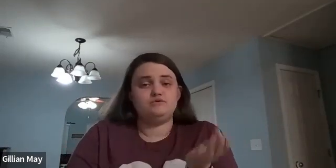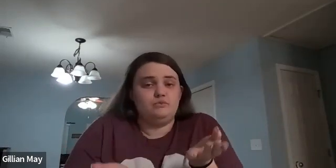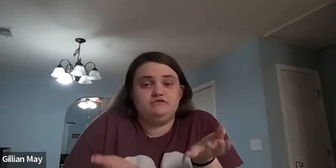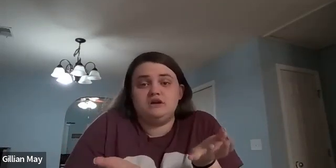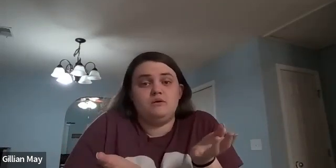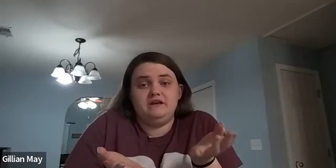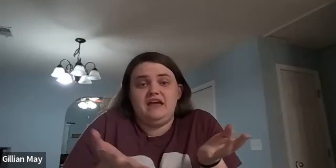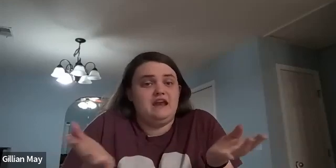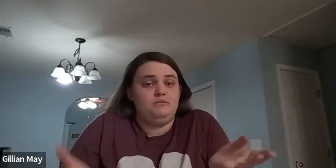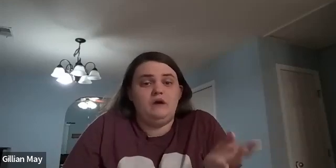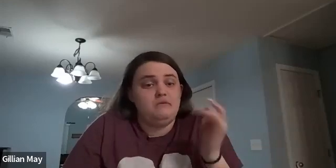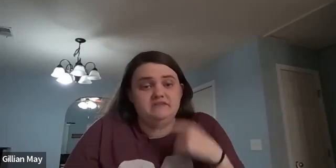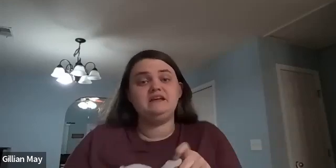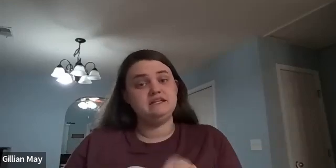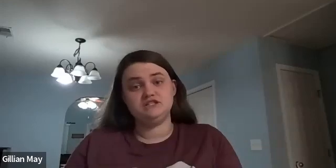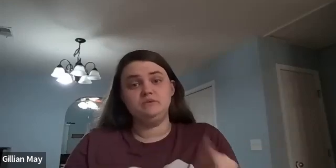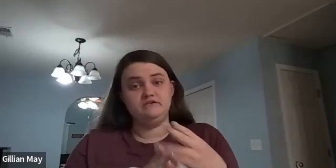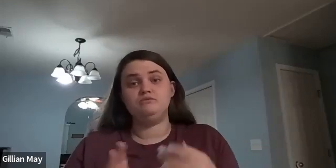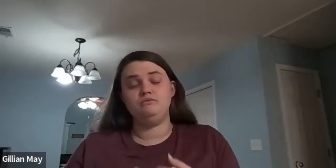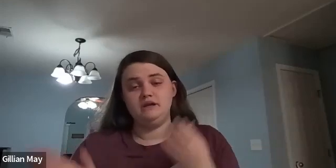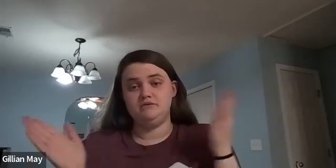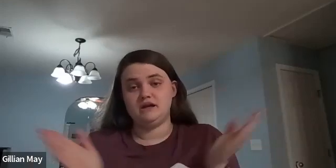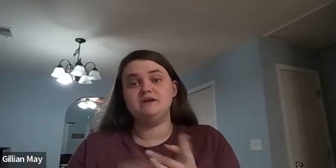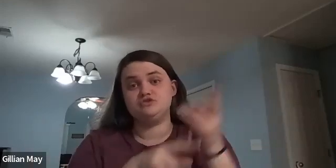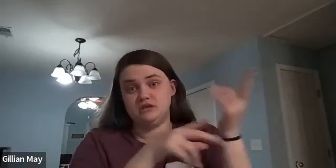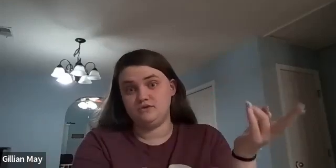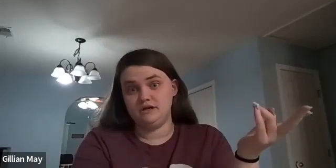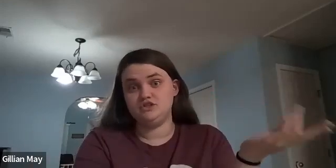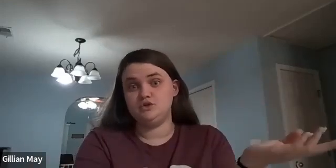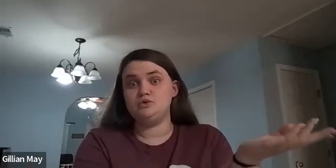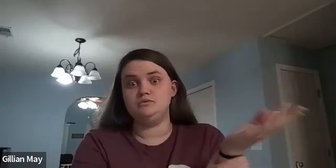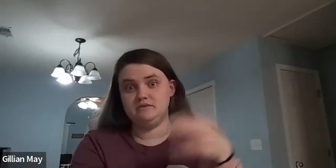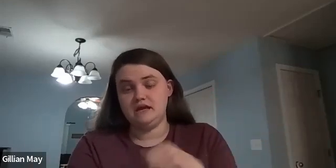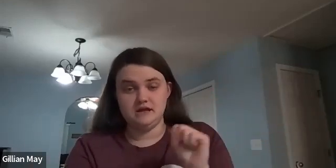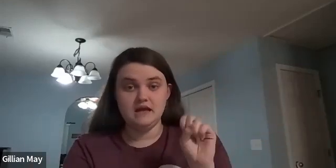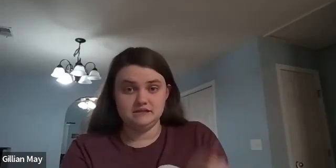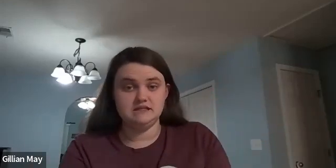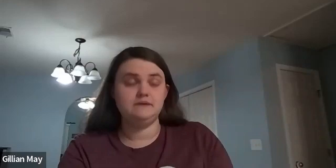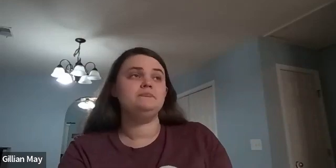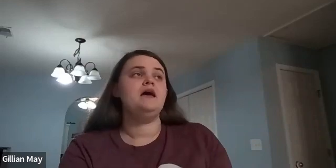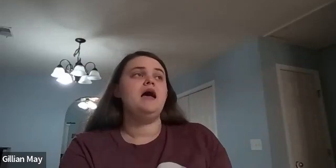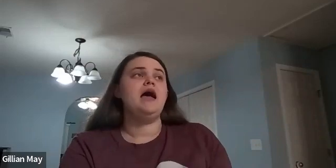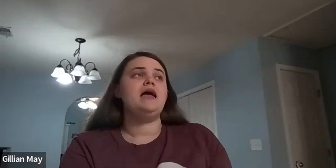we've done all we can, and we think we recommend transferring to the AST.